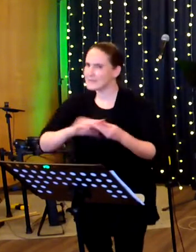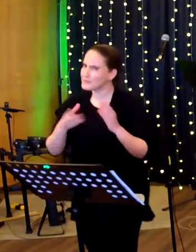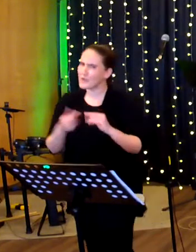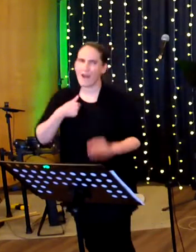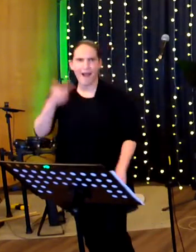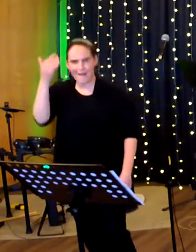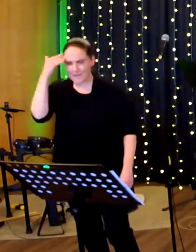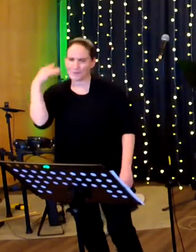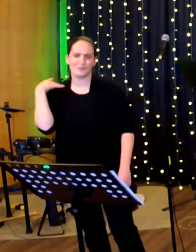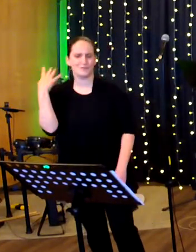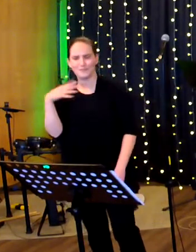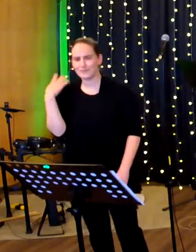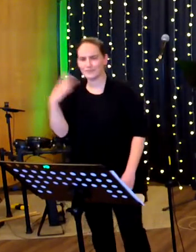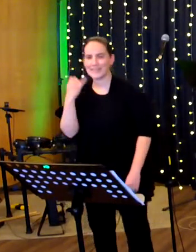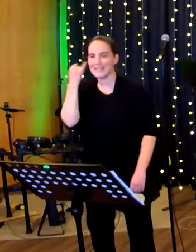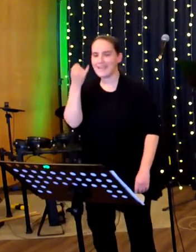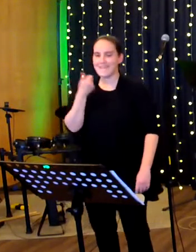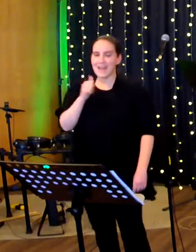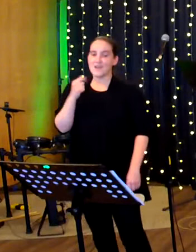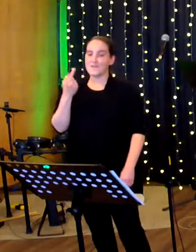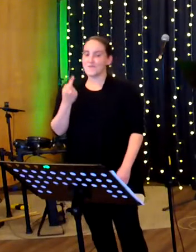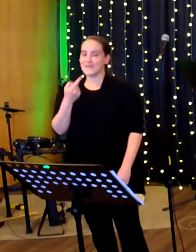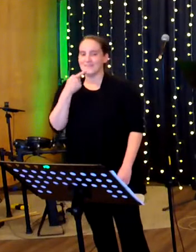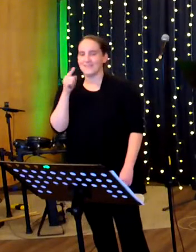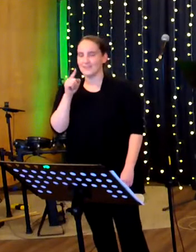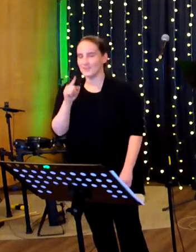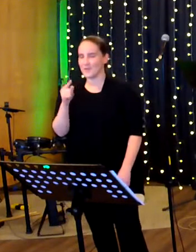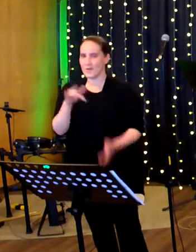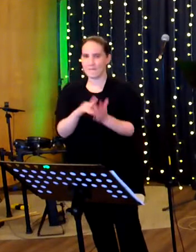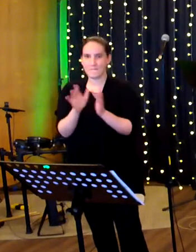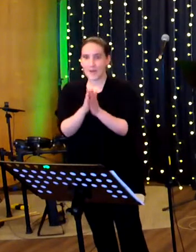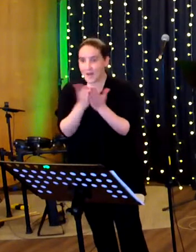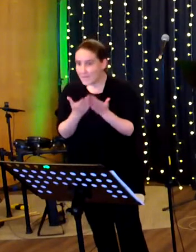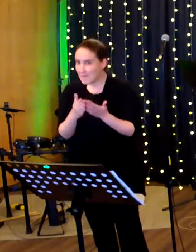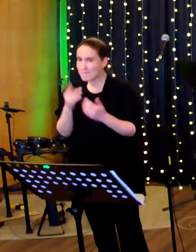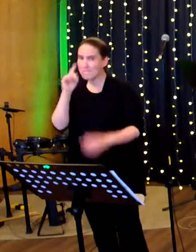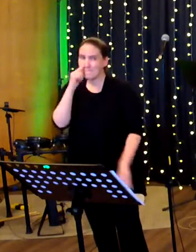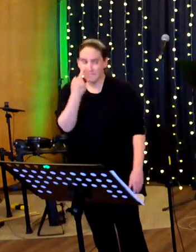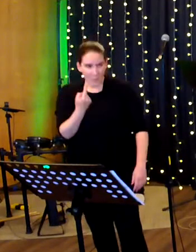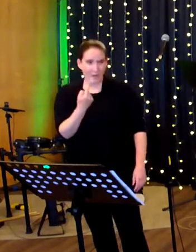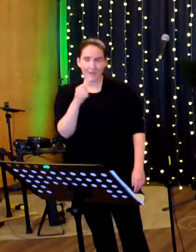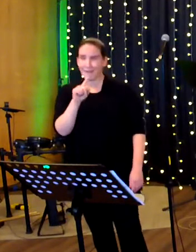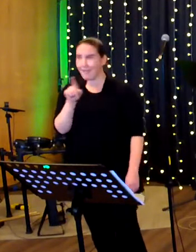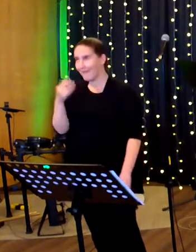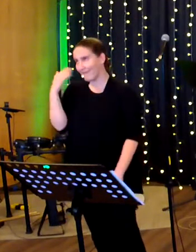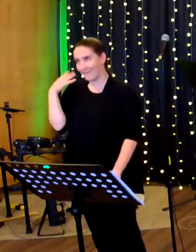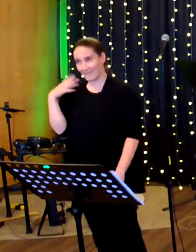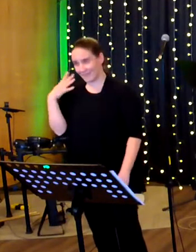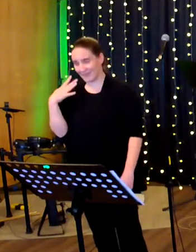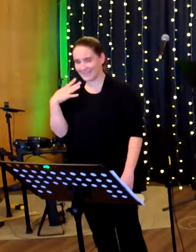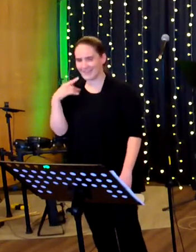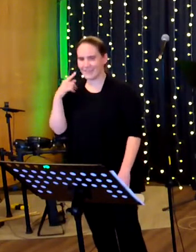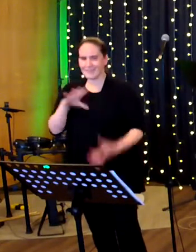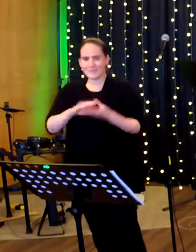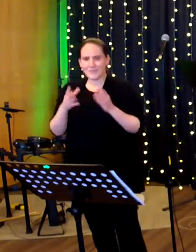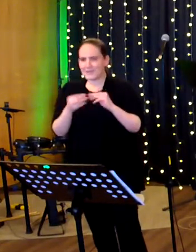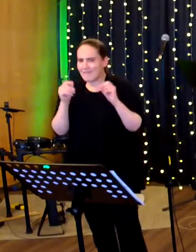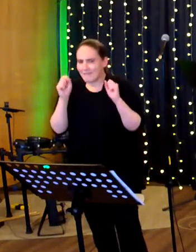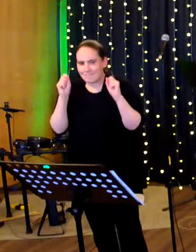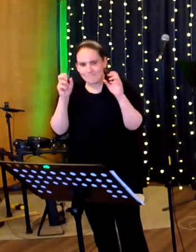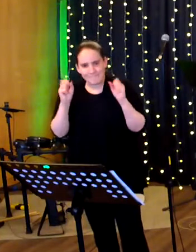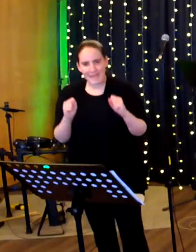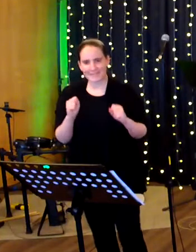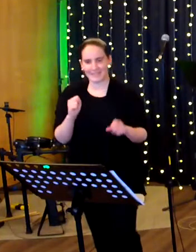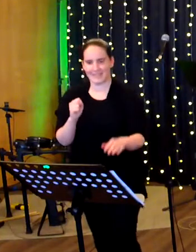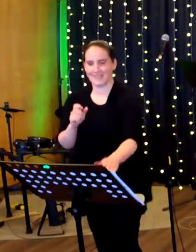ever tells you that the Bible is boring, they are a liar, okay, man? This is crazy. I mean, just think about this. We got this guy, he shines like topaz,